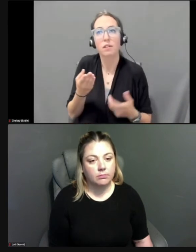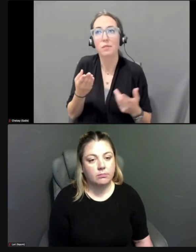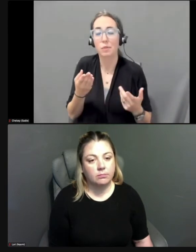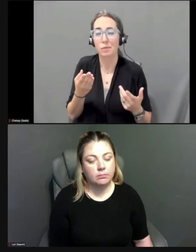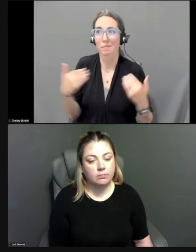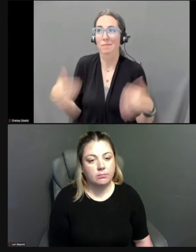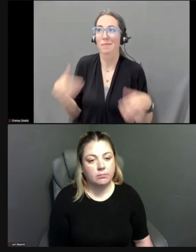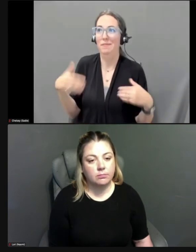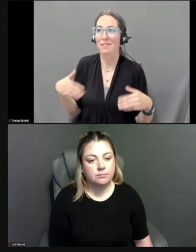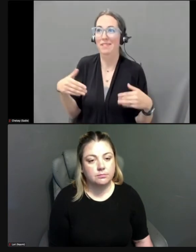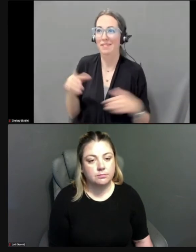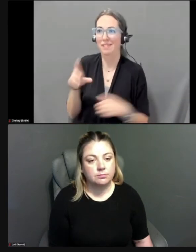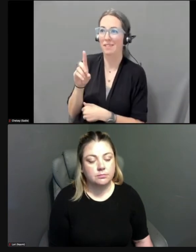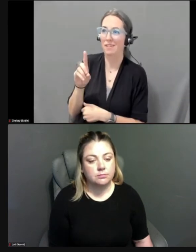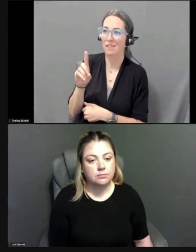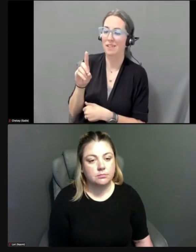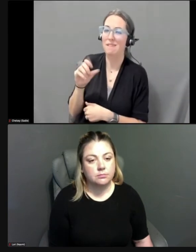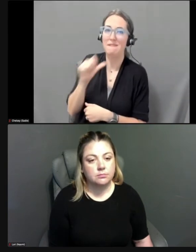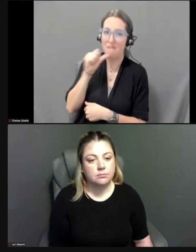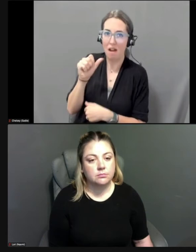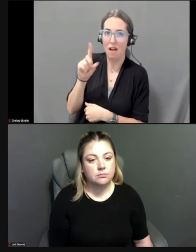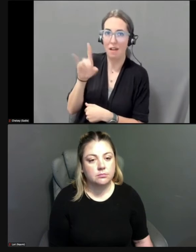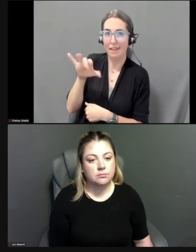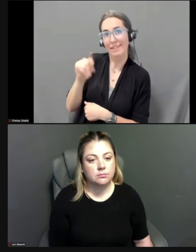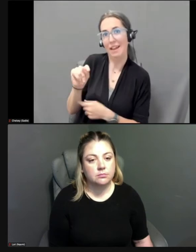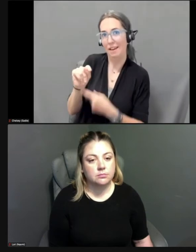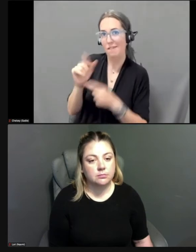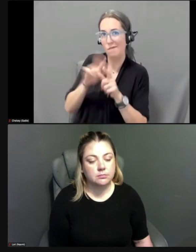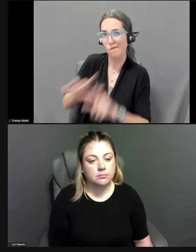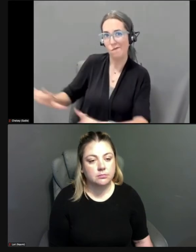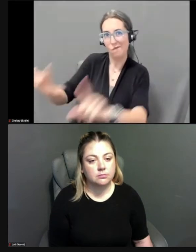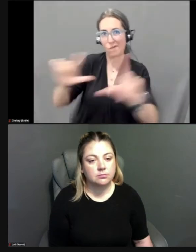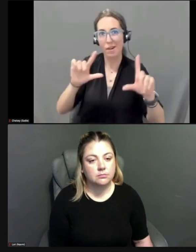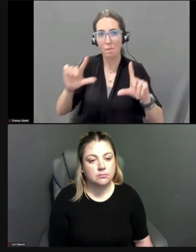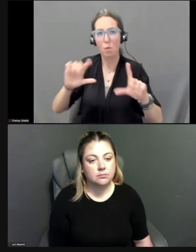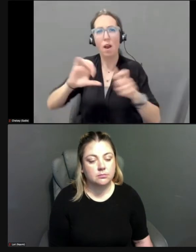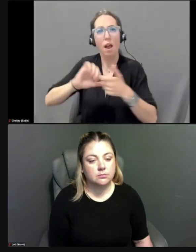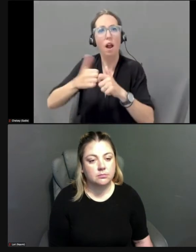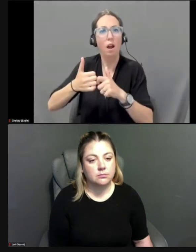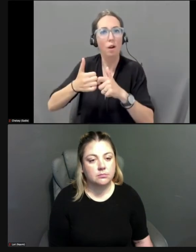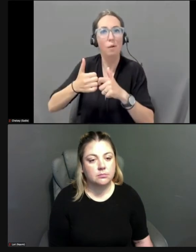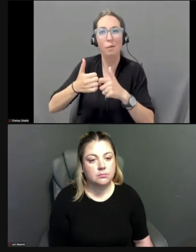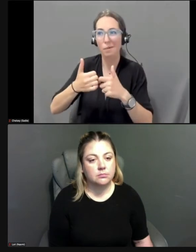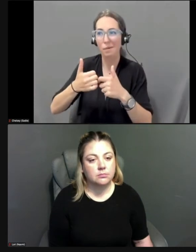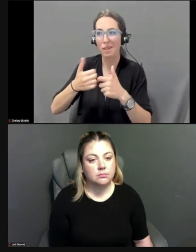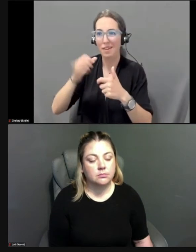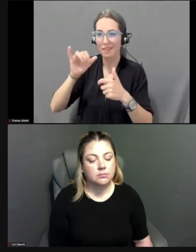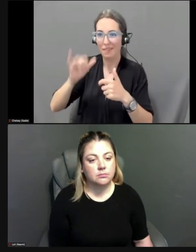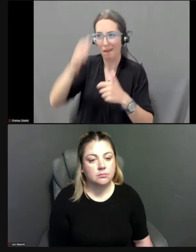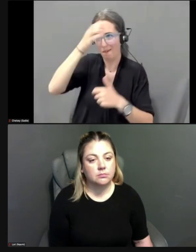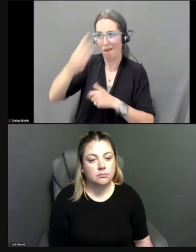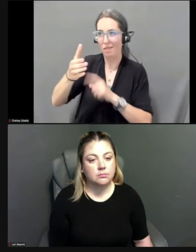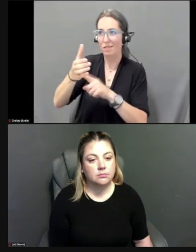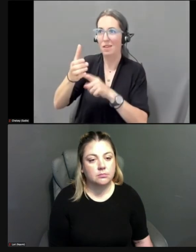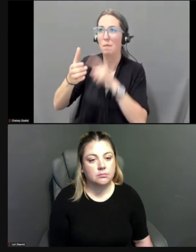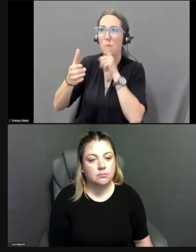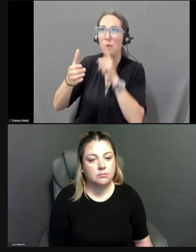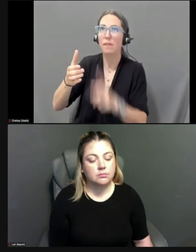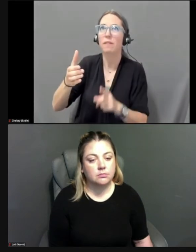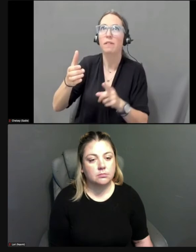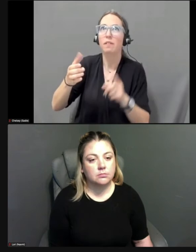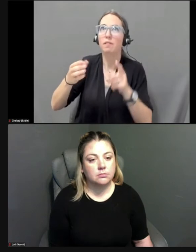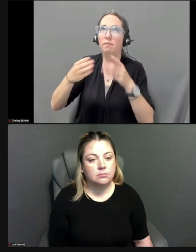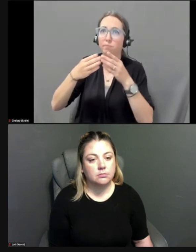like intuitive eating, can kind of open the doors for a lot of other things in literally